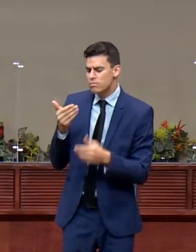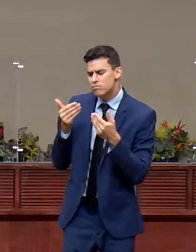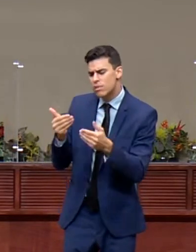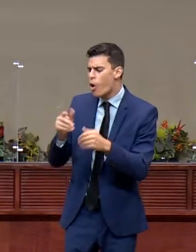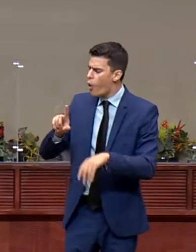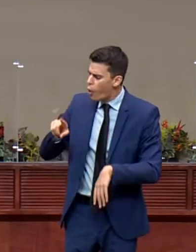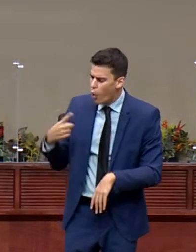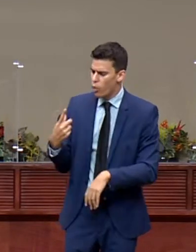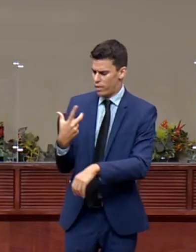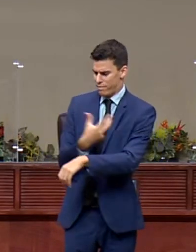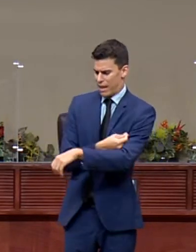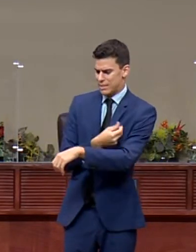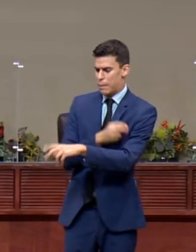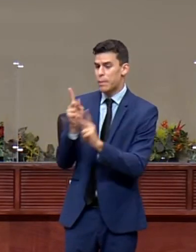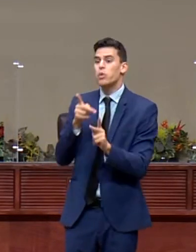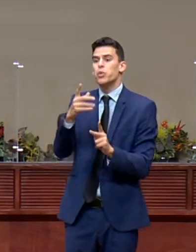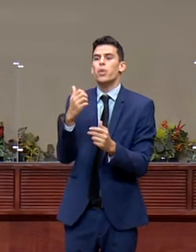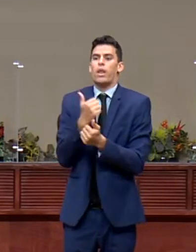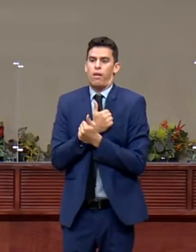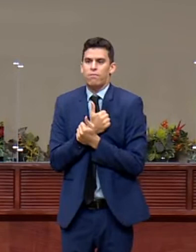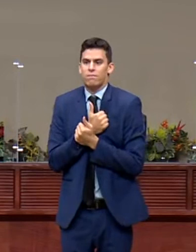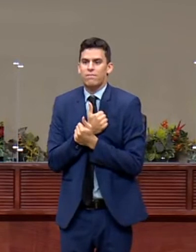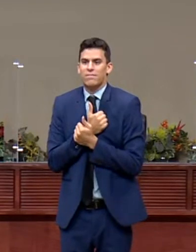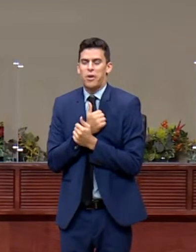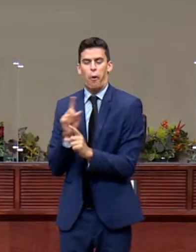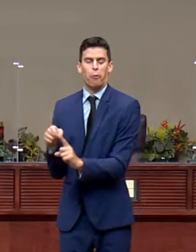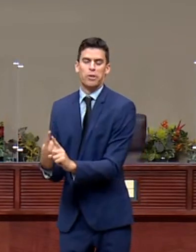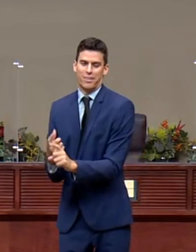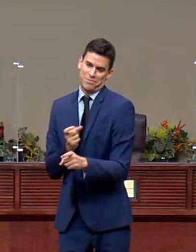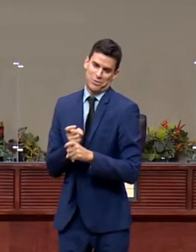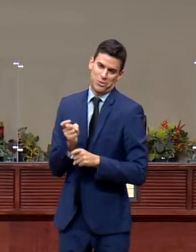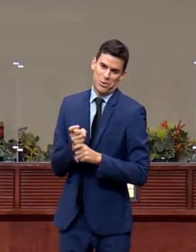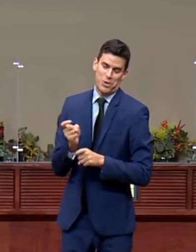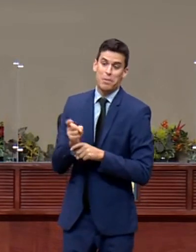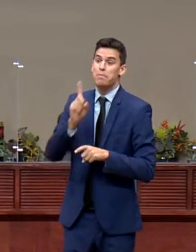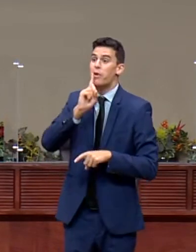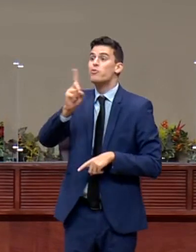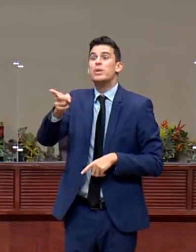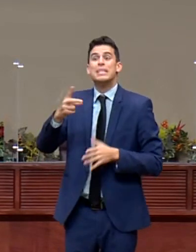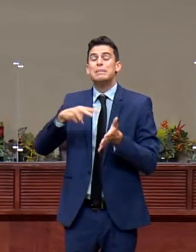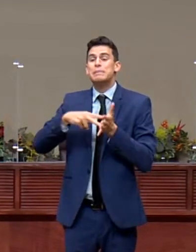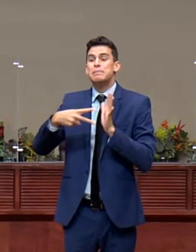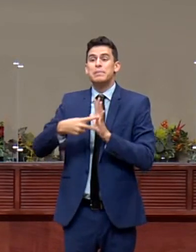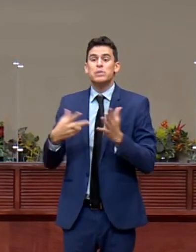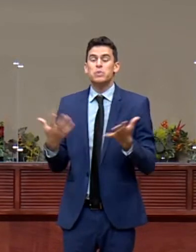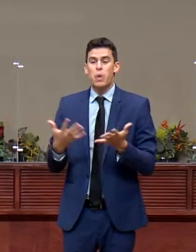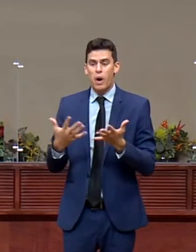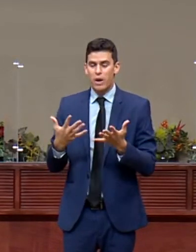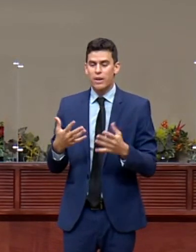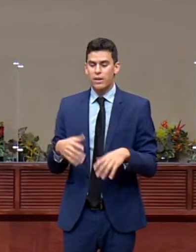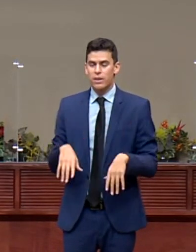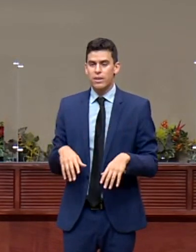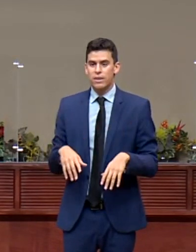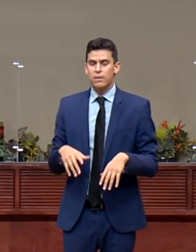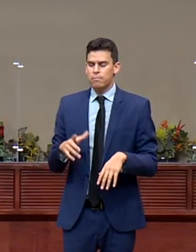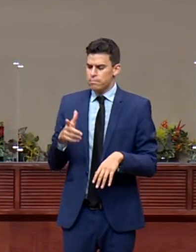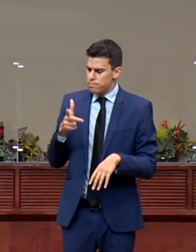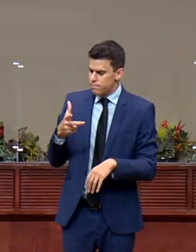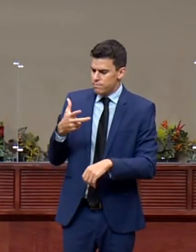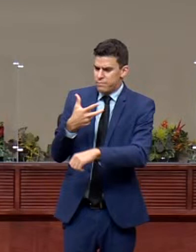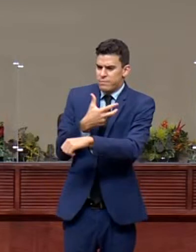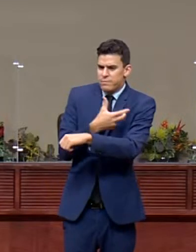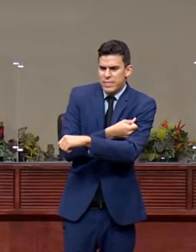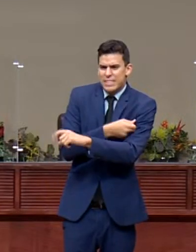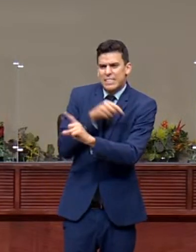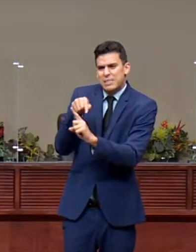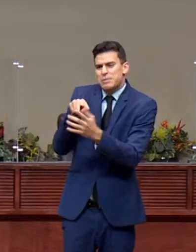I'm deadly serious about that. Right? That's how you express to your children the fact that you care about them, the fact